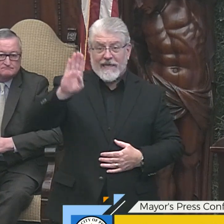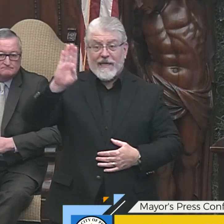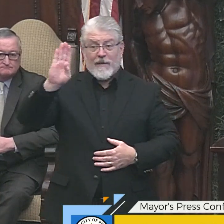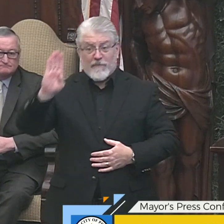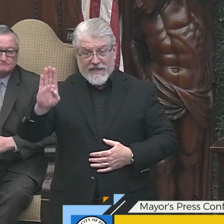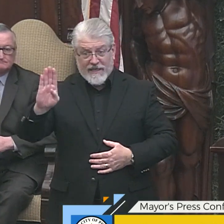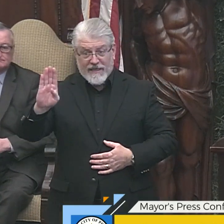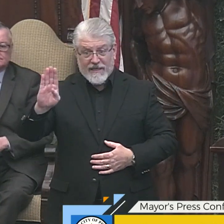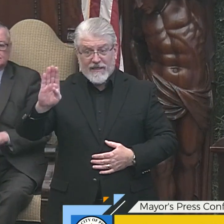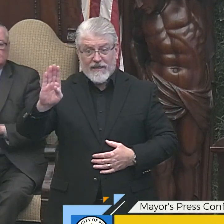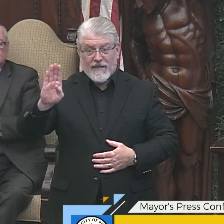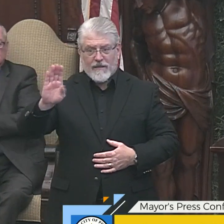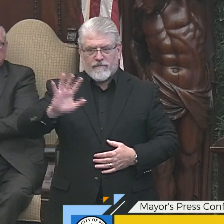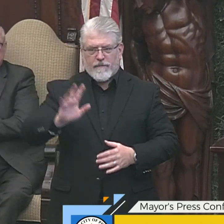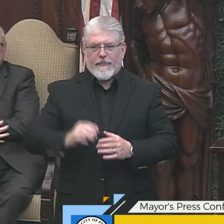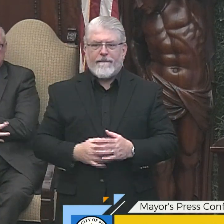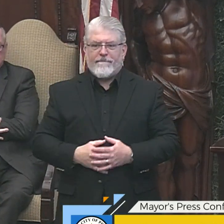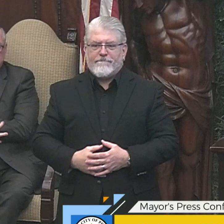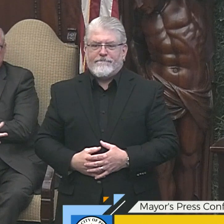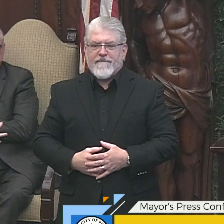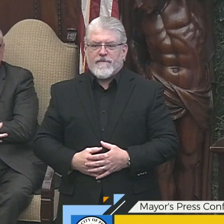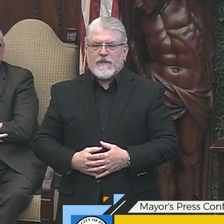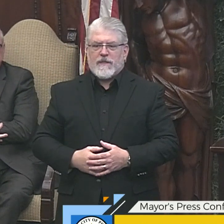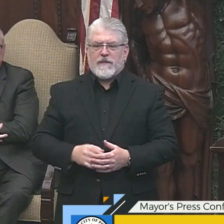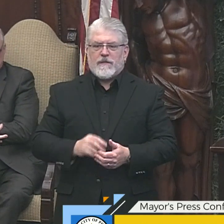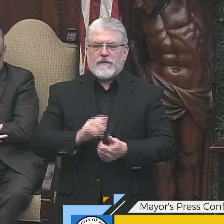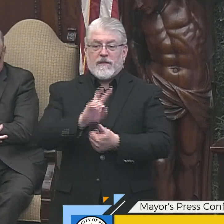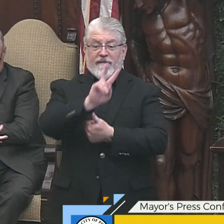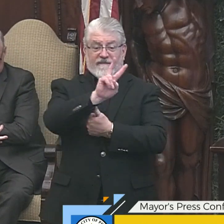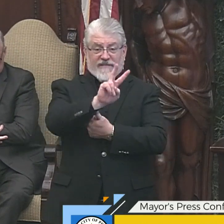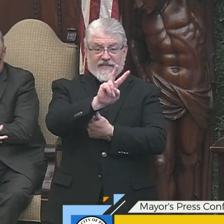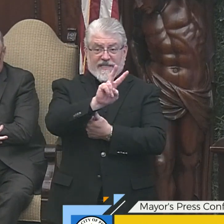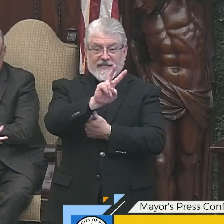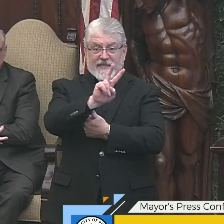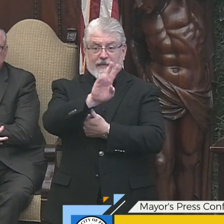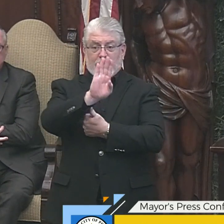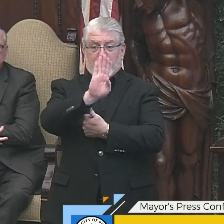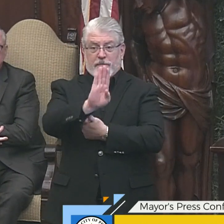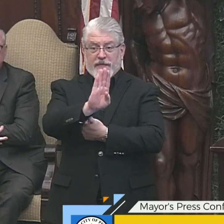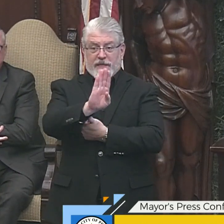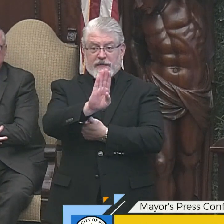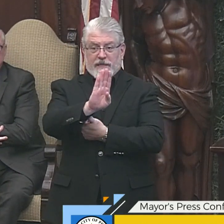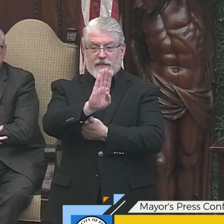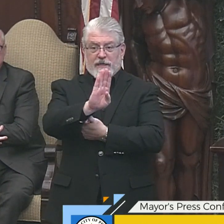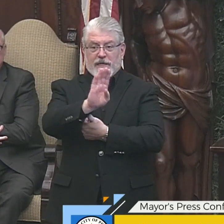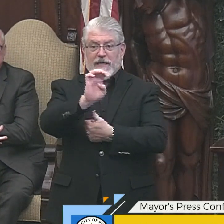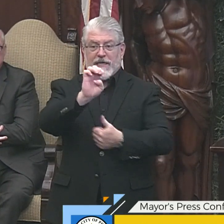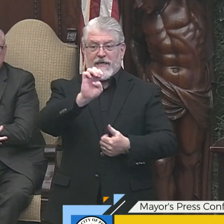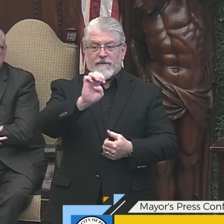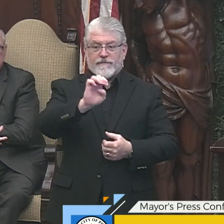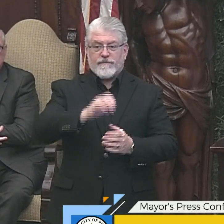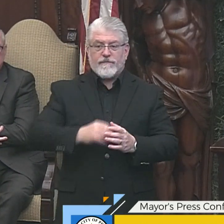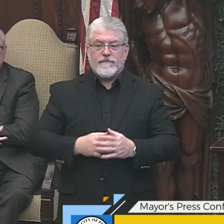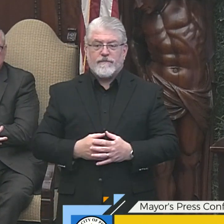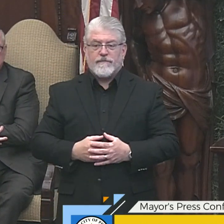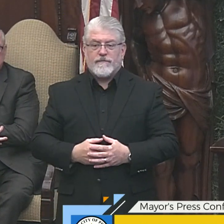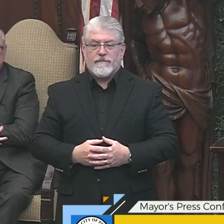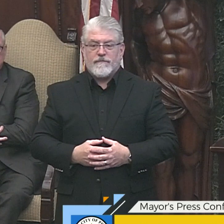vbeoc@phila.gov. That's virtual business at the Emergency Operations Center at phila.gov. So again,